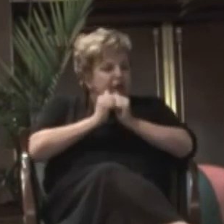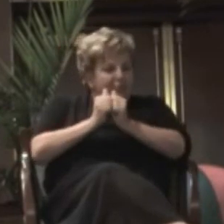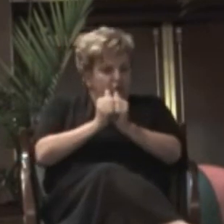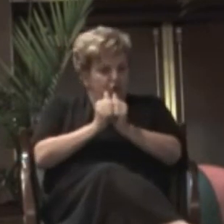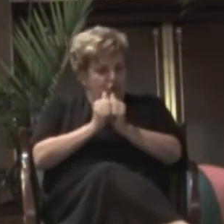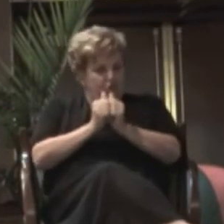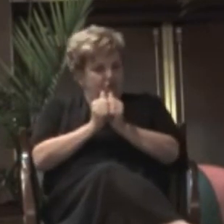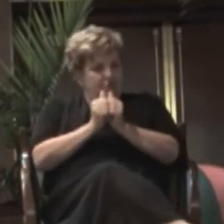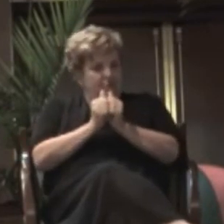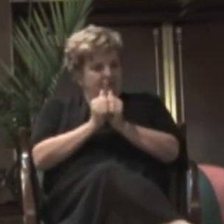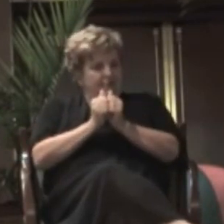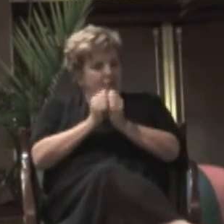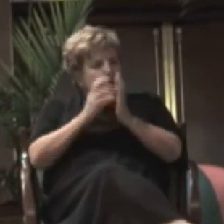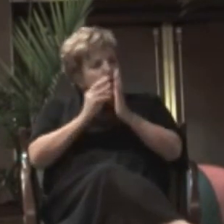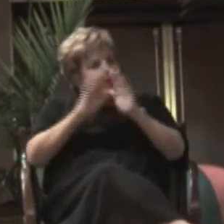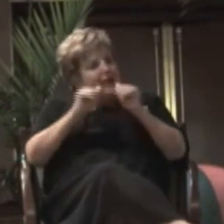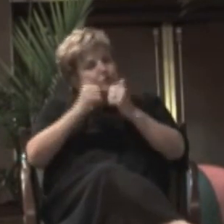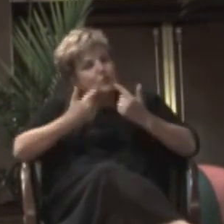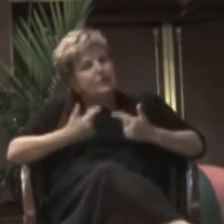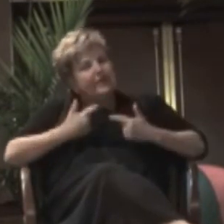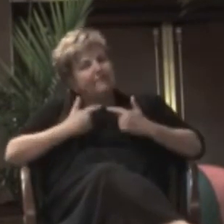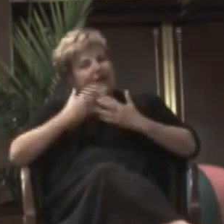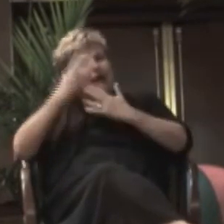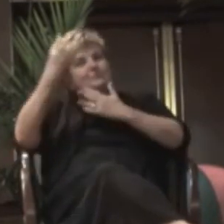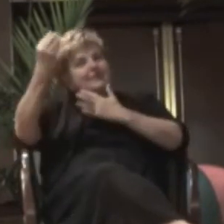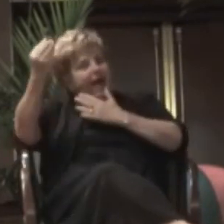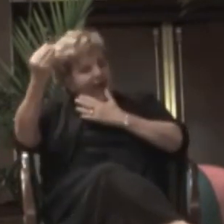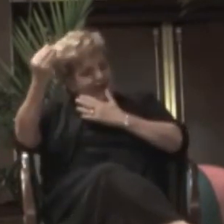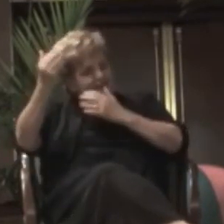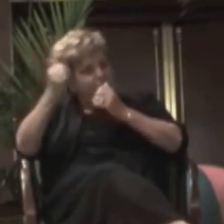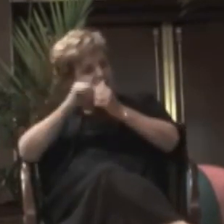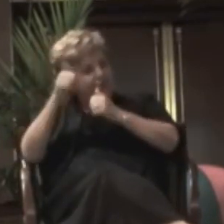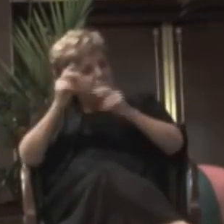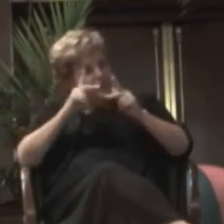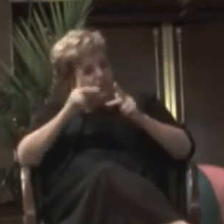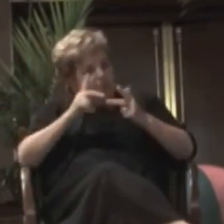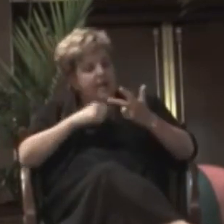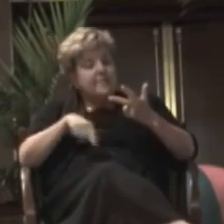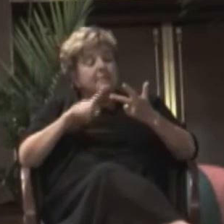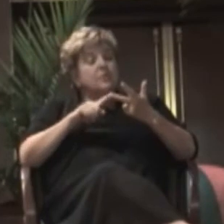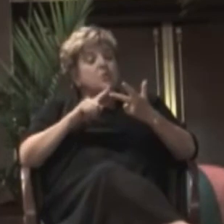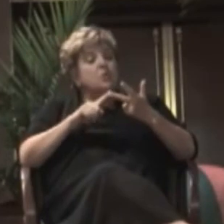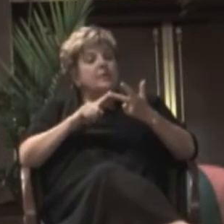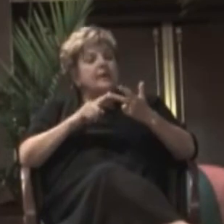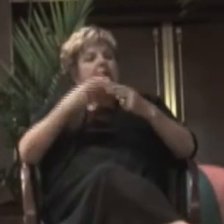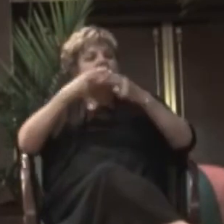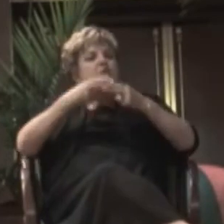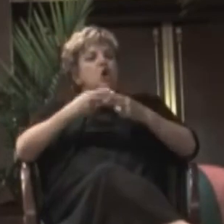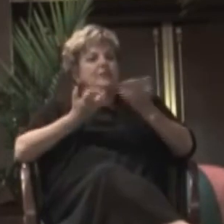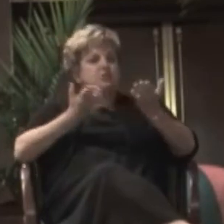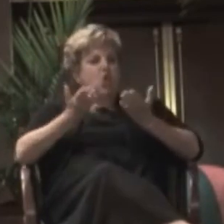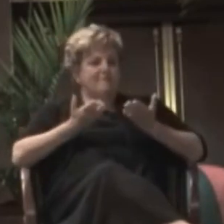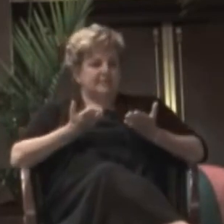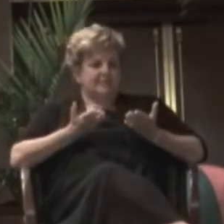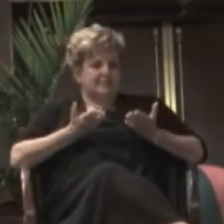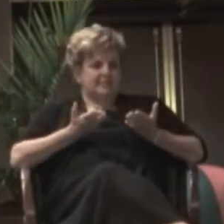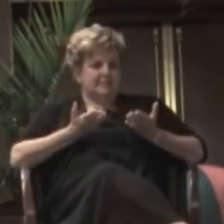alcoholism. And then there's another one called service. You know, that's where I think we treat